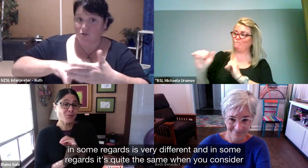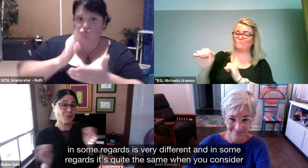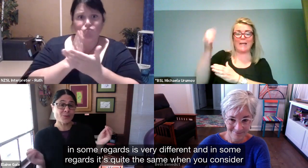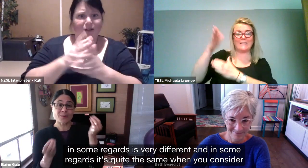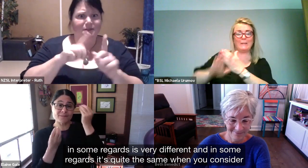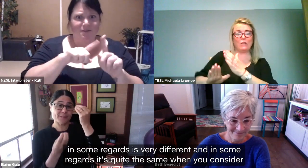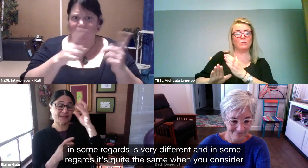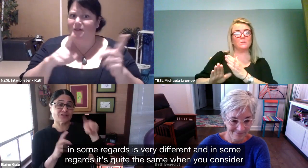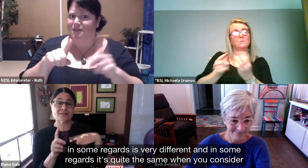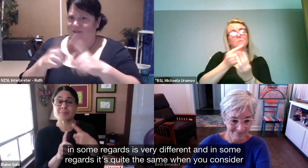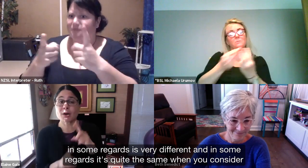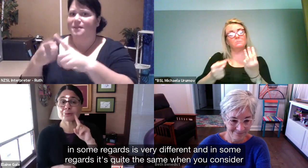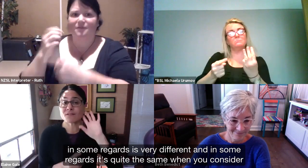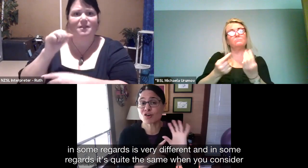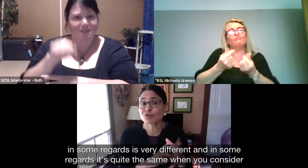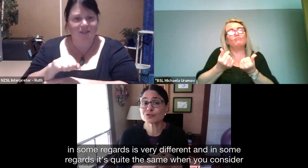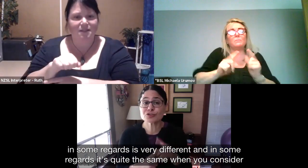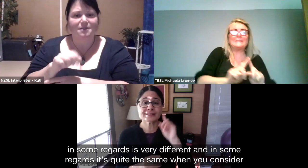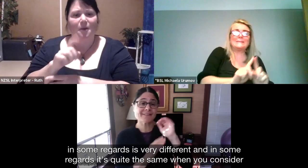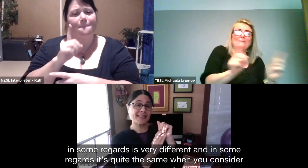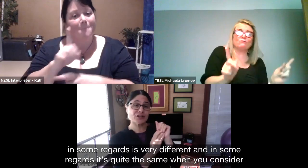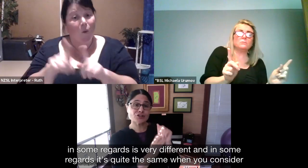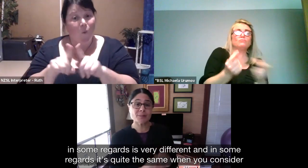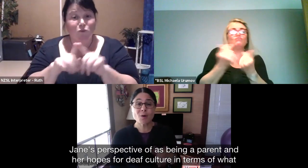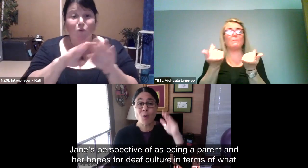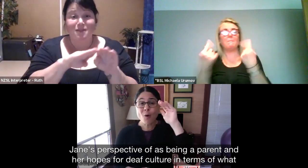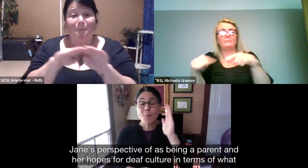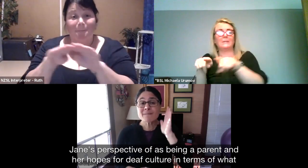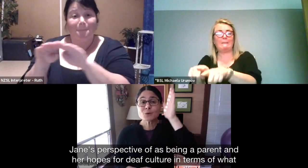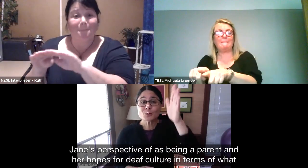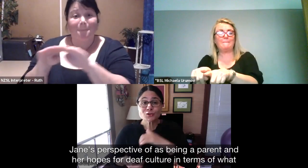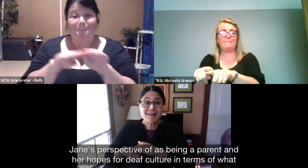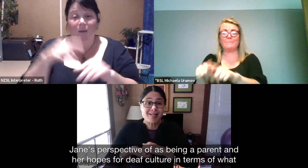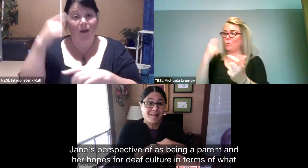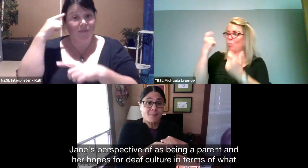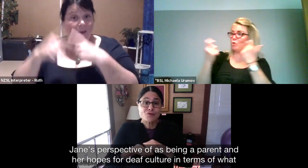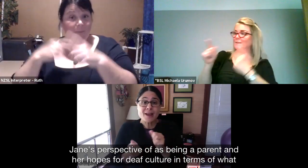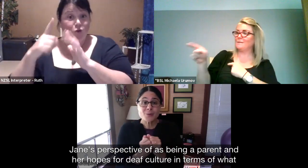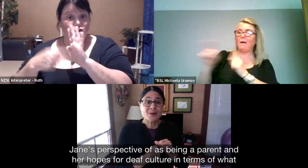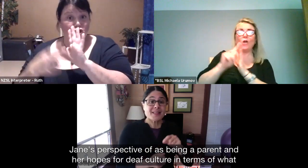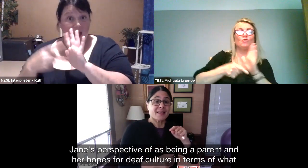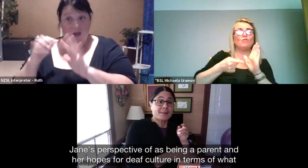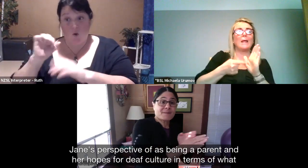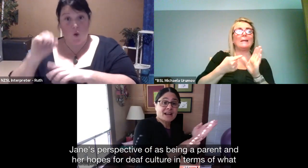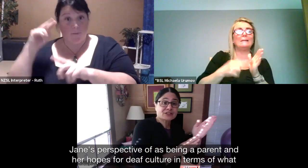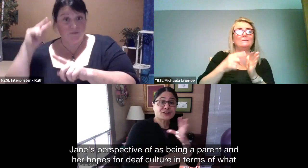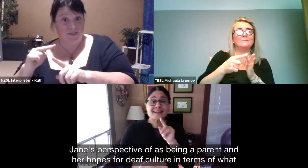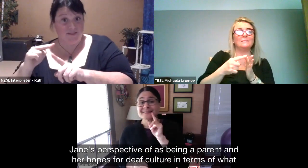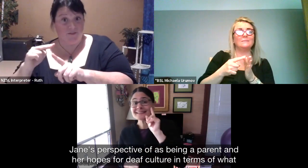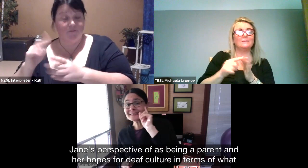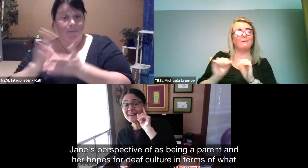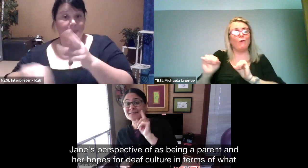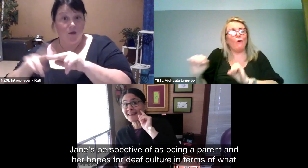and in some regards, it's quite the same when you consider Jane's perspective of as being a parent and her hopes for deaf